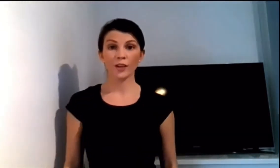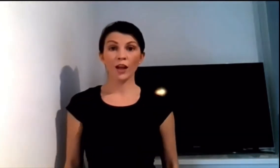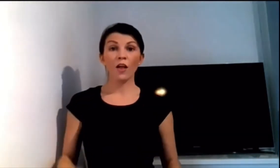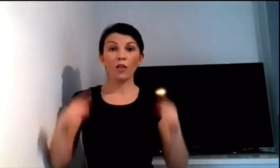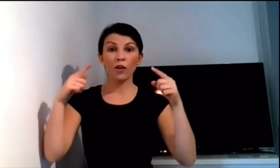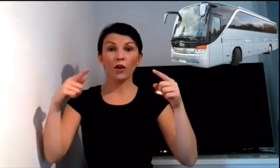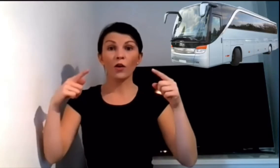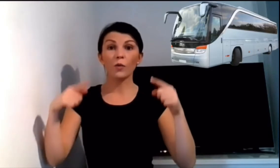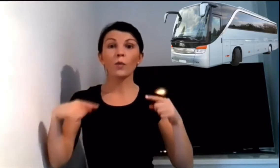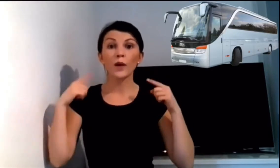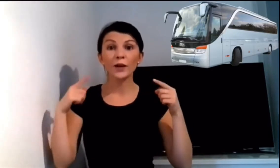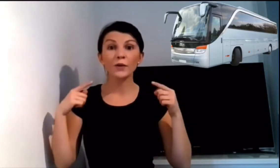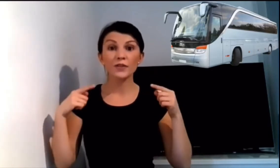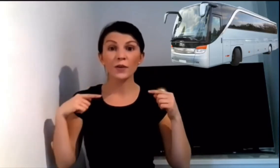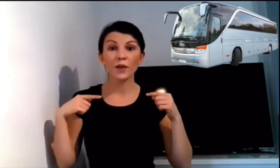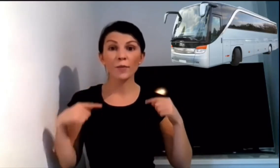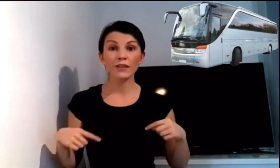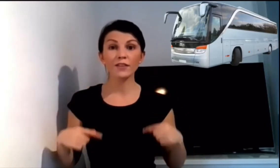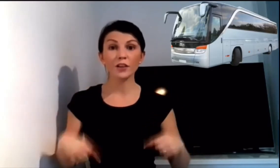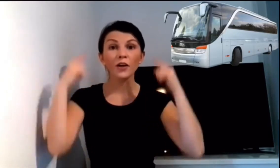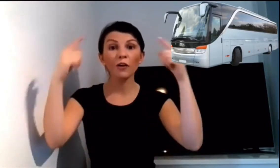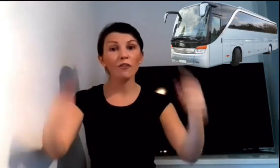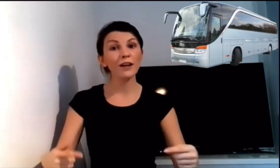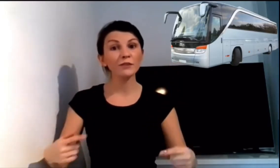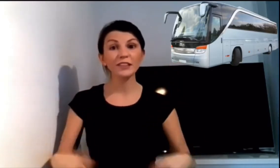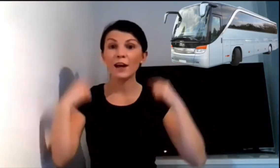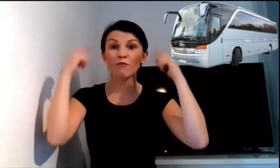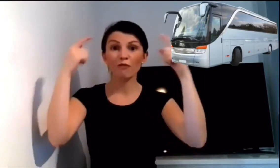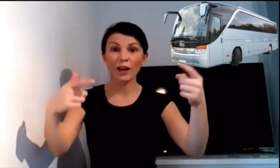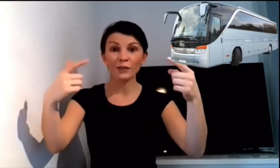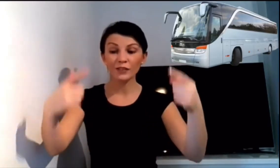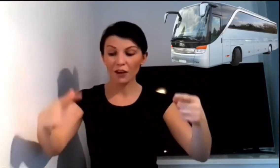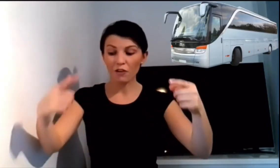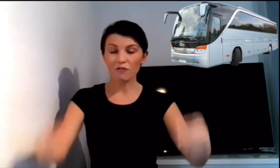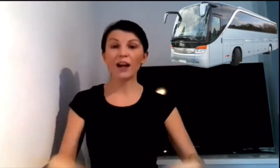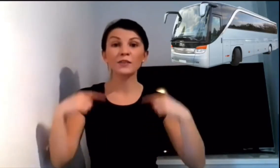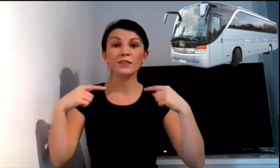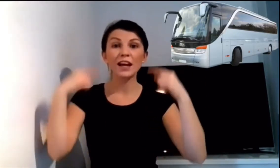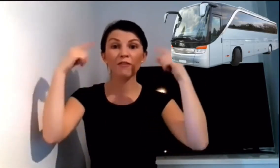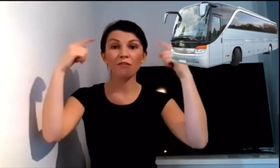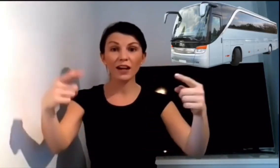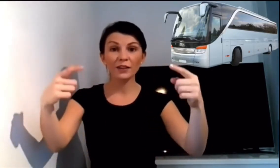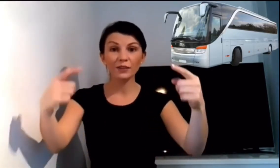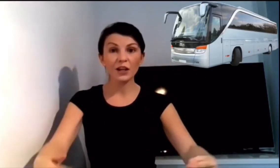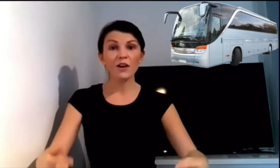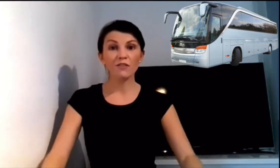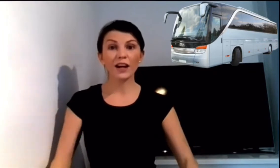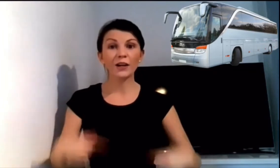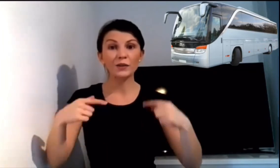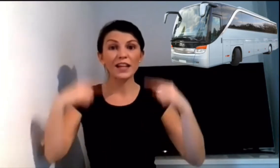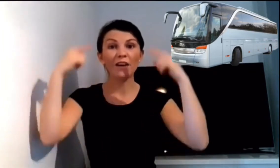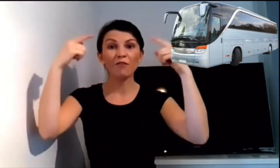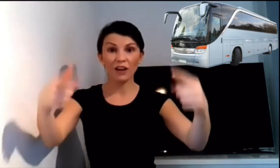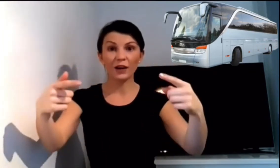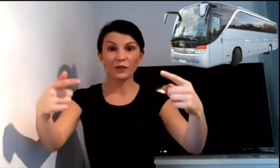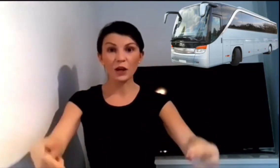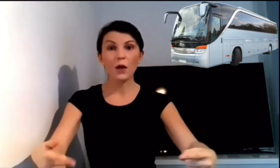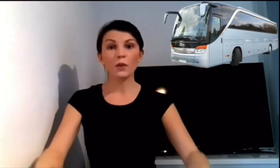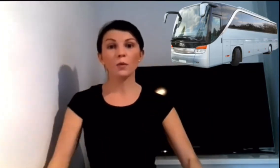The wheels on the bus go round and round, round and round, round and round. The wheels